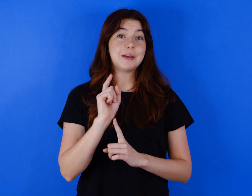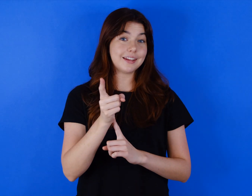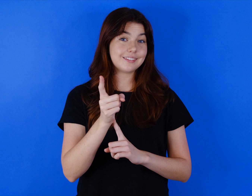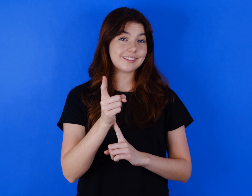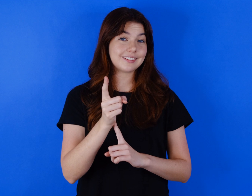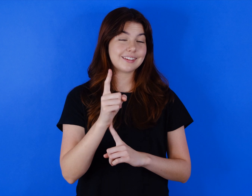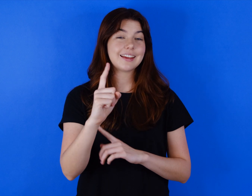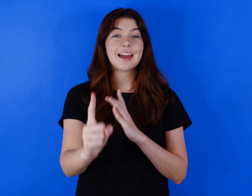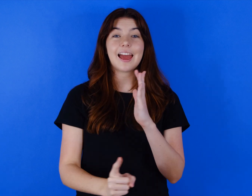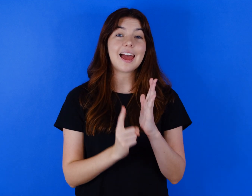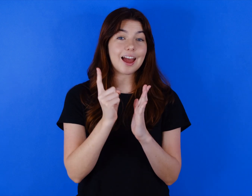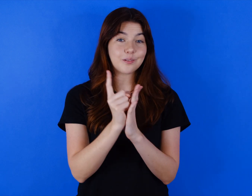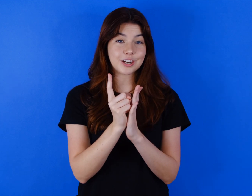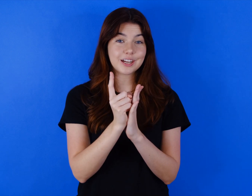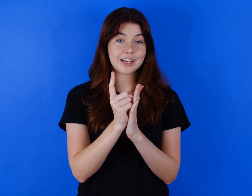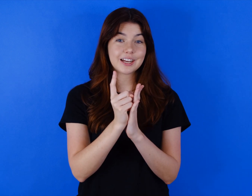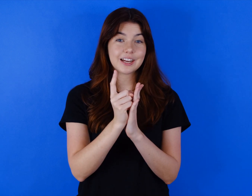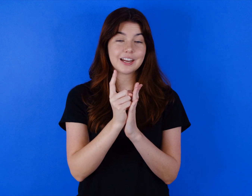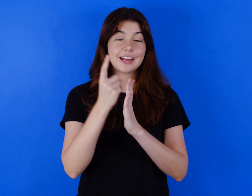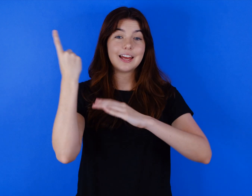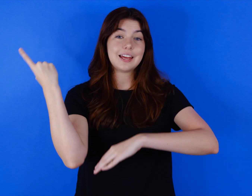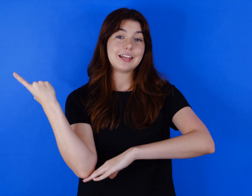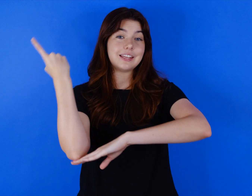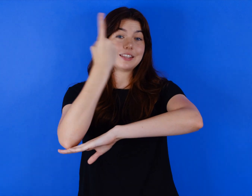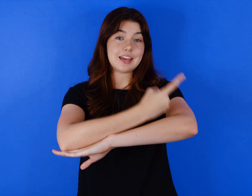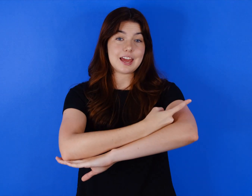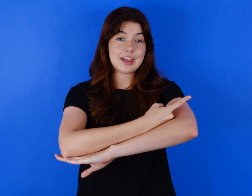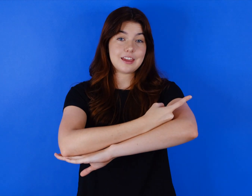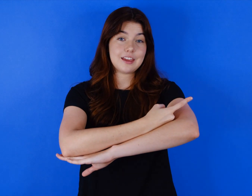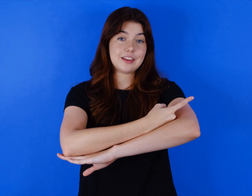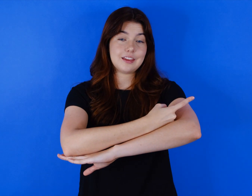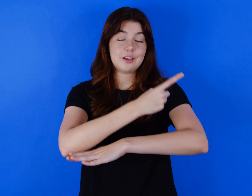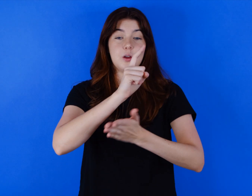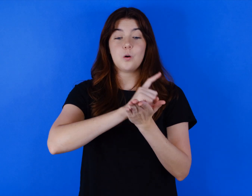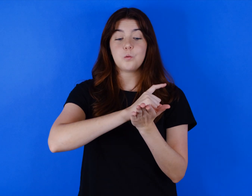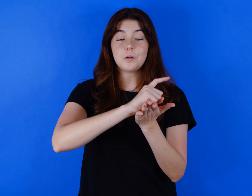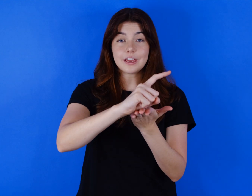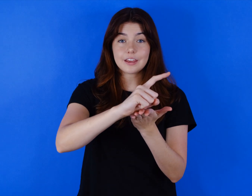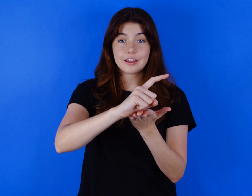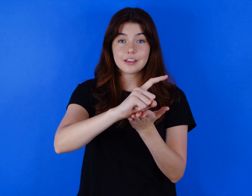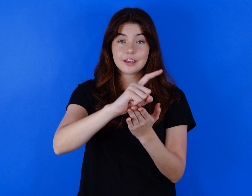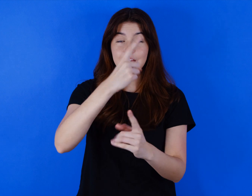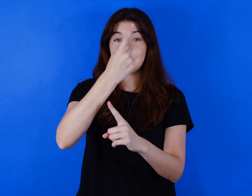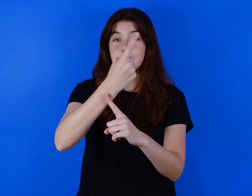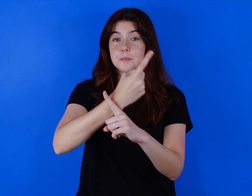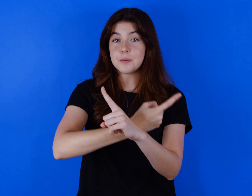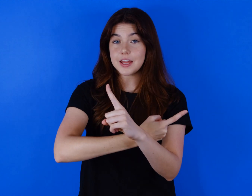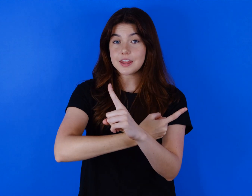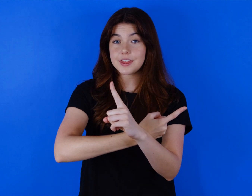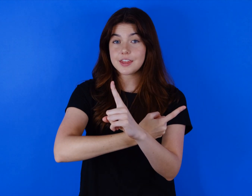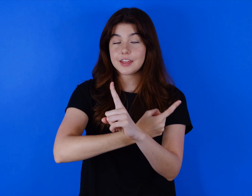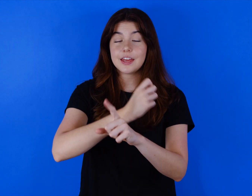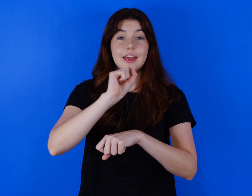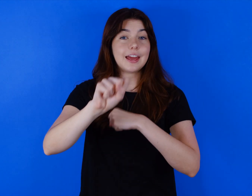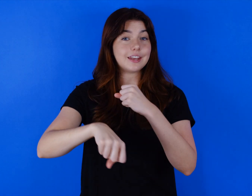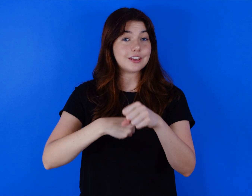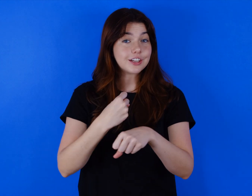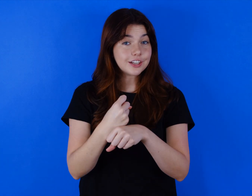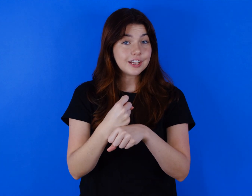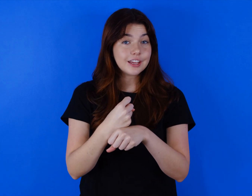minute, hour, day, week, month, and year.